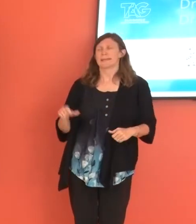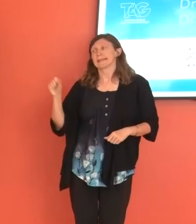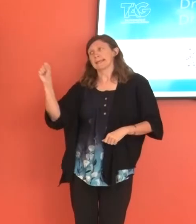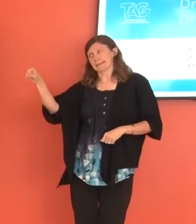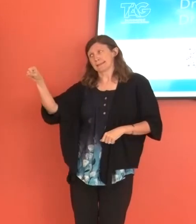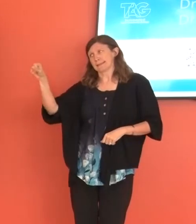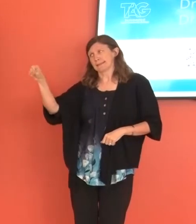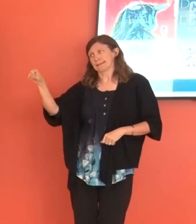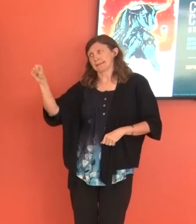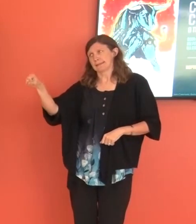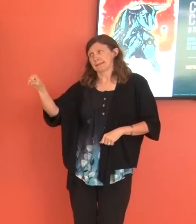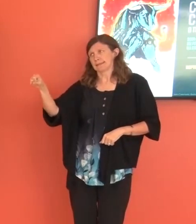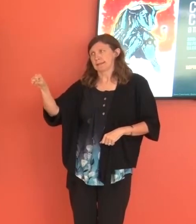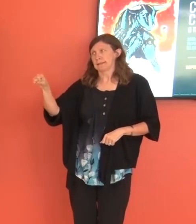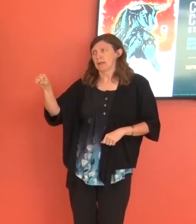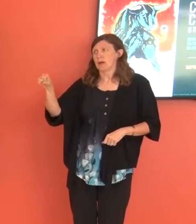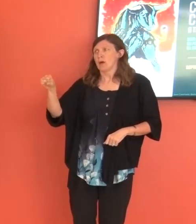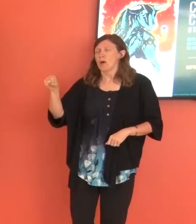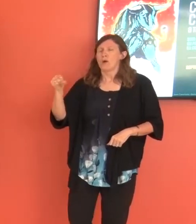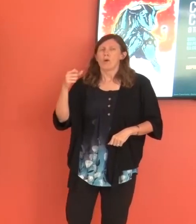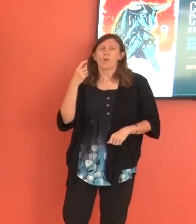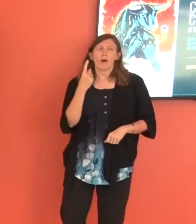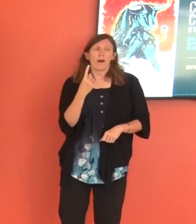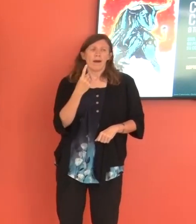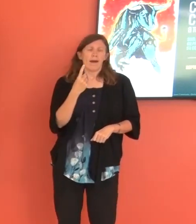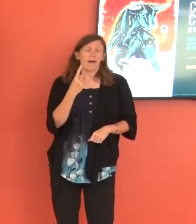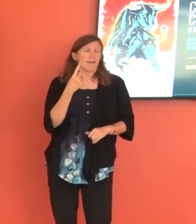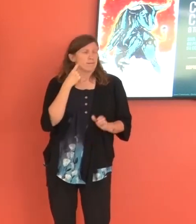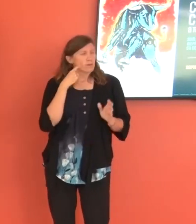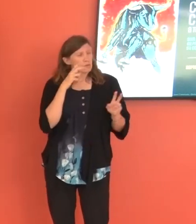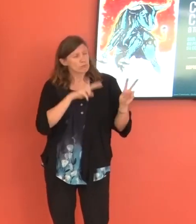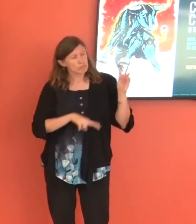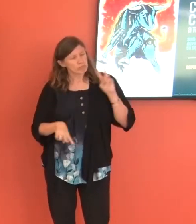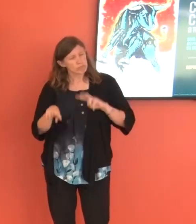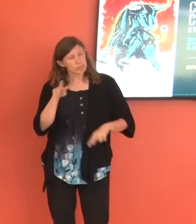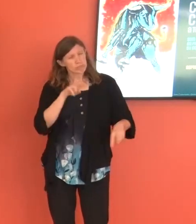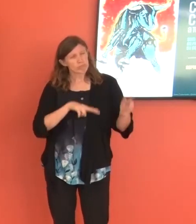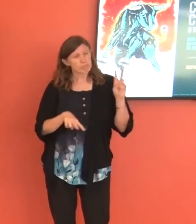Yeah, you know, one of the things that if you take a look at